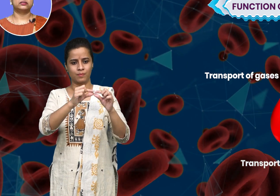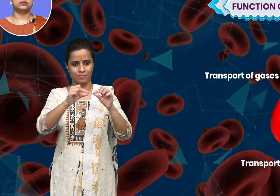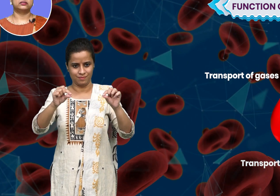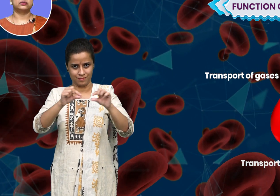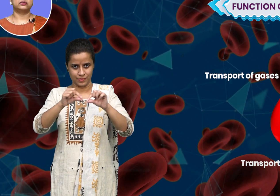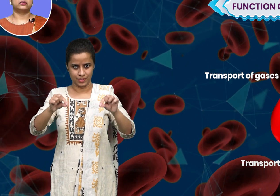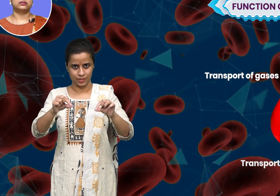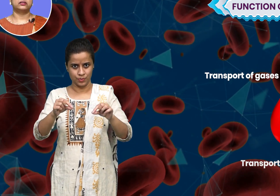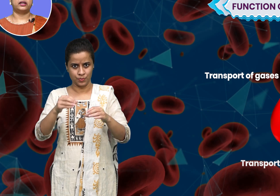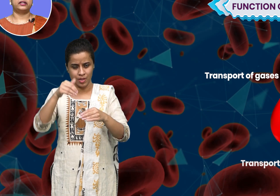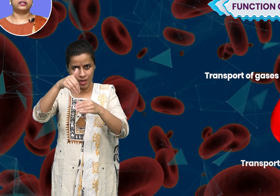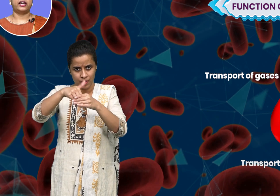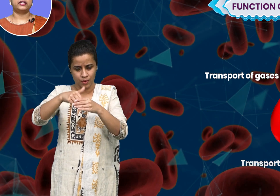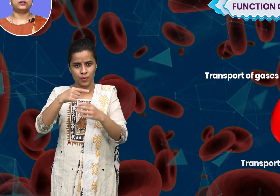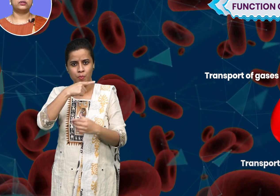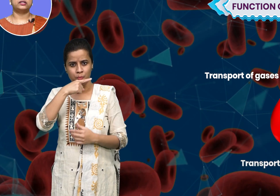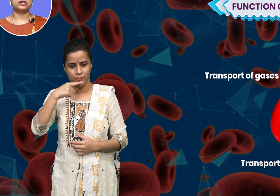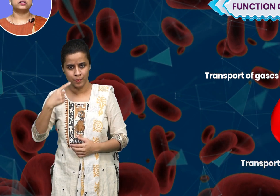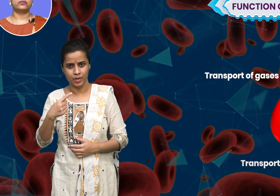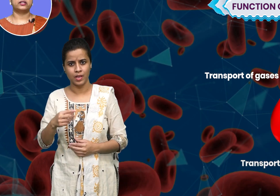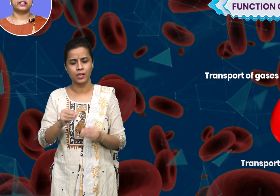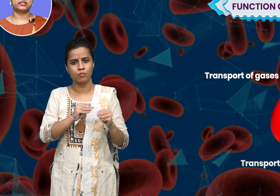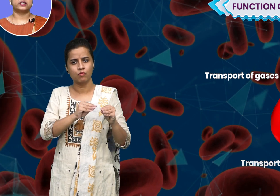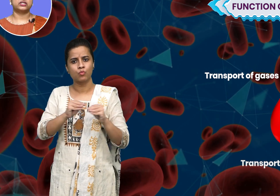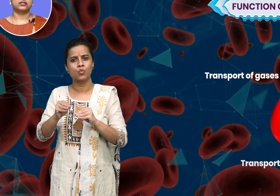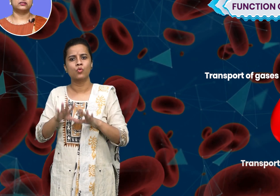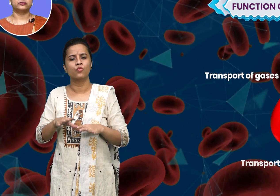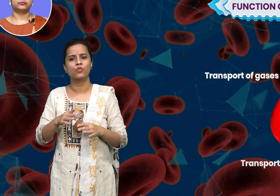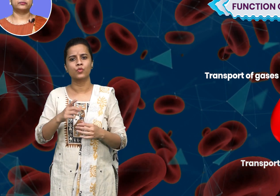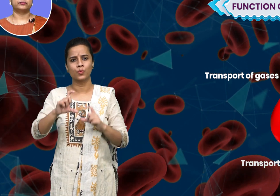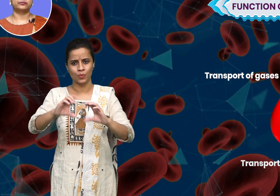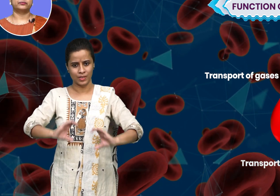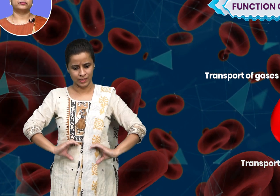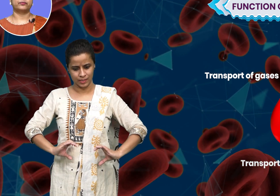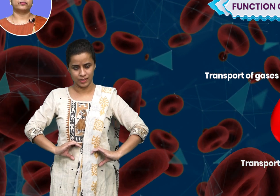blood and carried to kidneys for excretion.